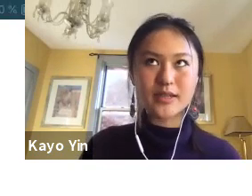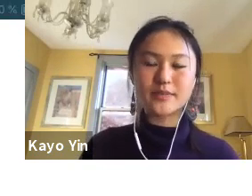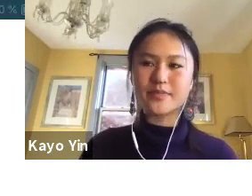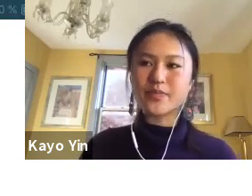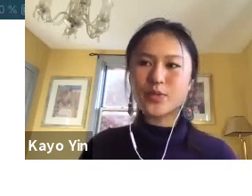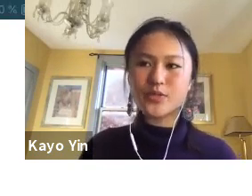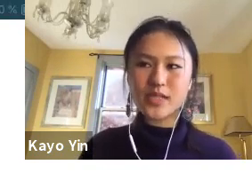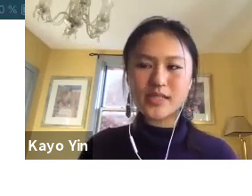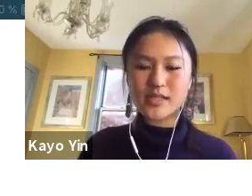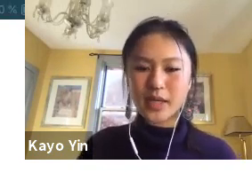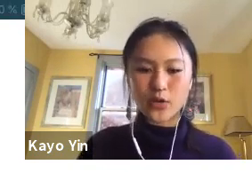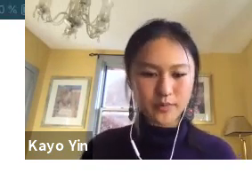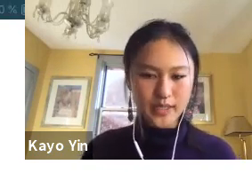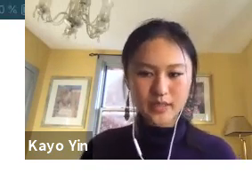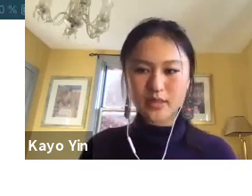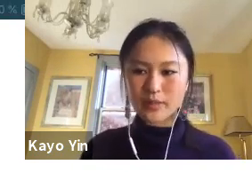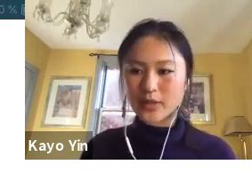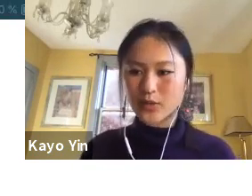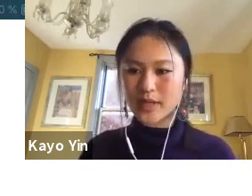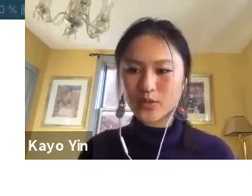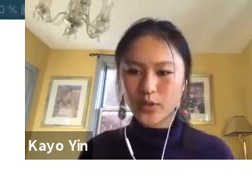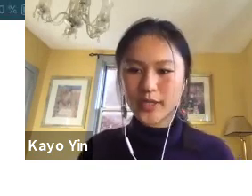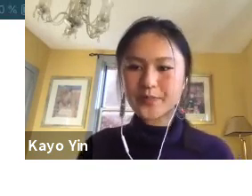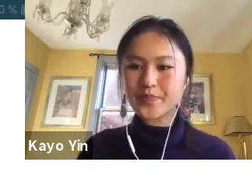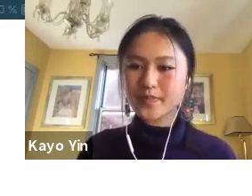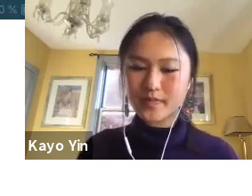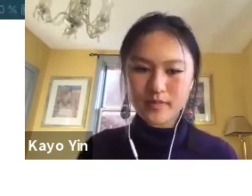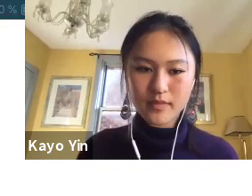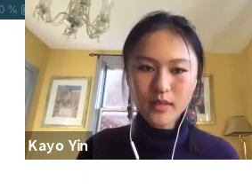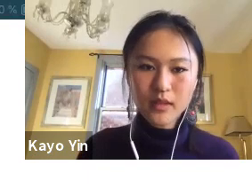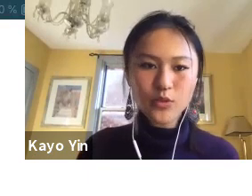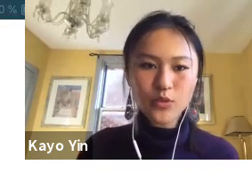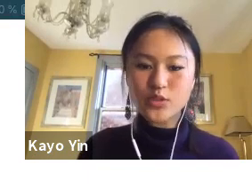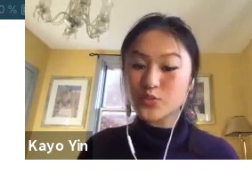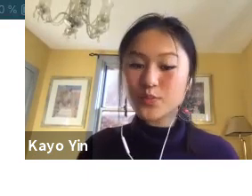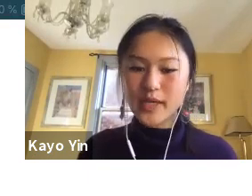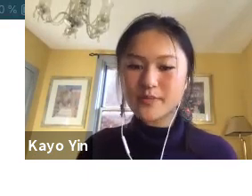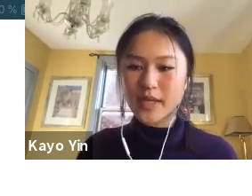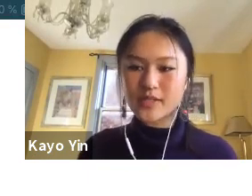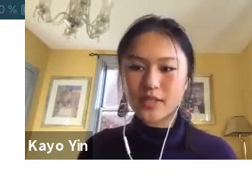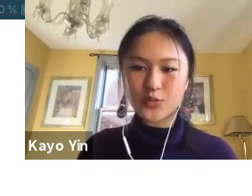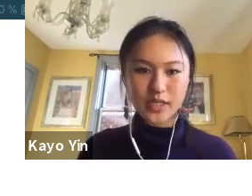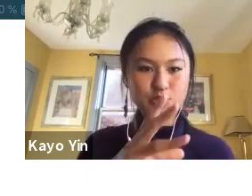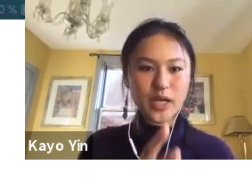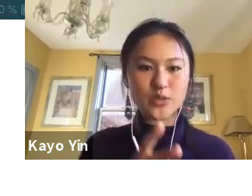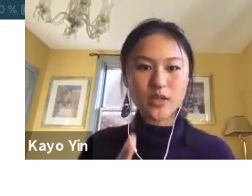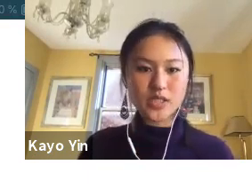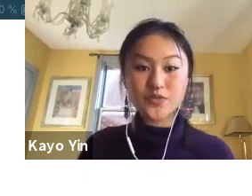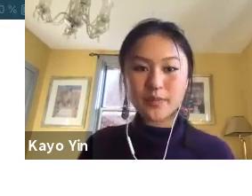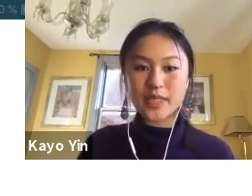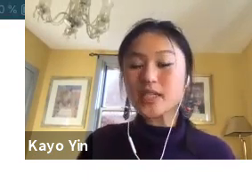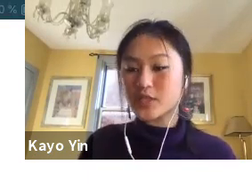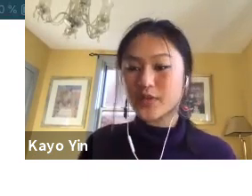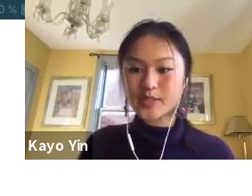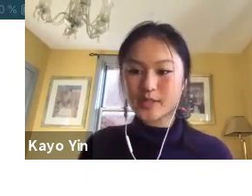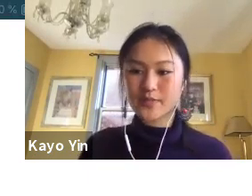is produced in a semi-automatic way, where they use rule-based methods in order to extract glosses